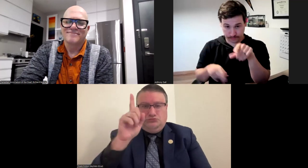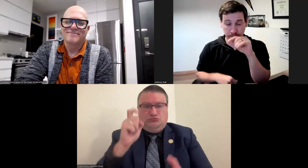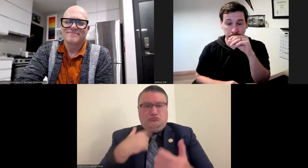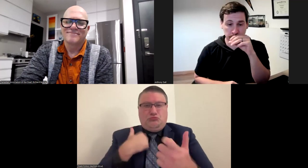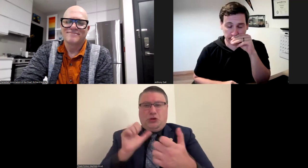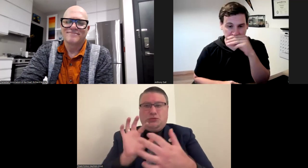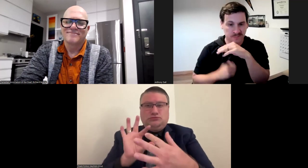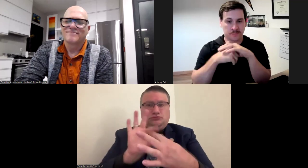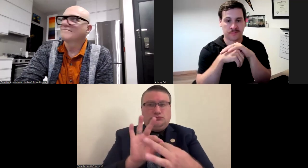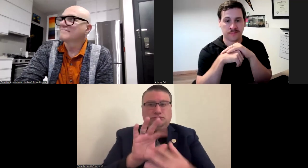Frank.